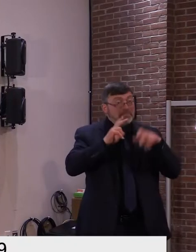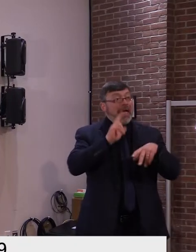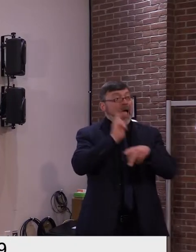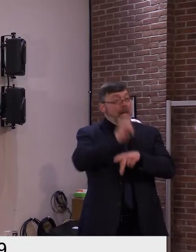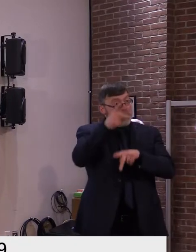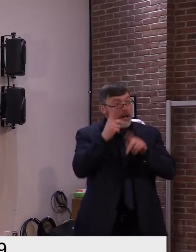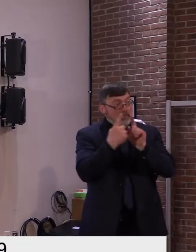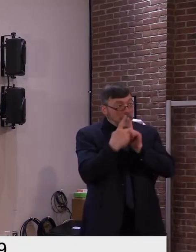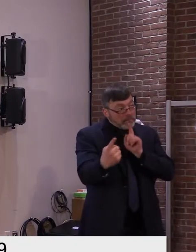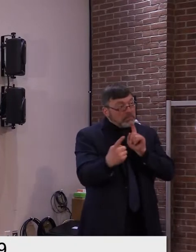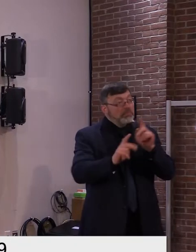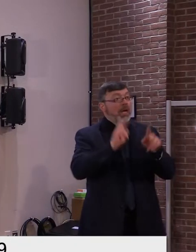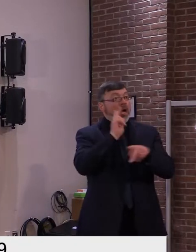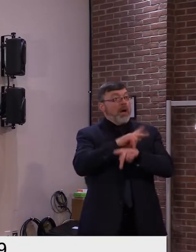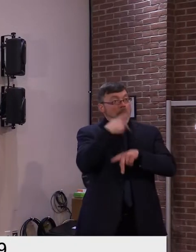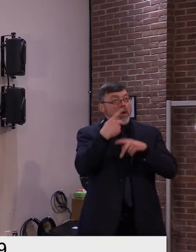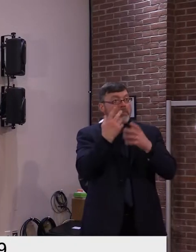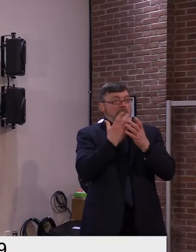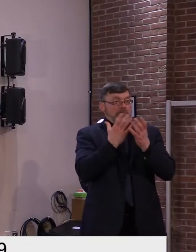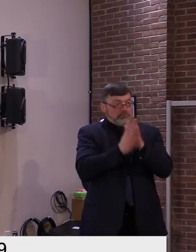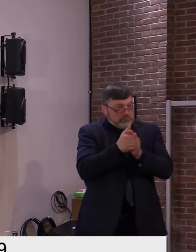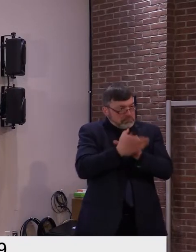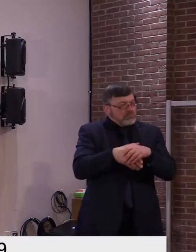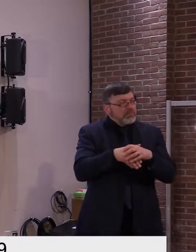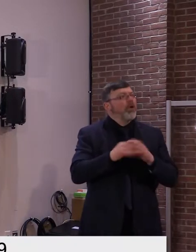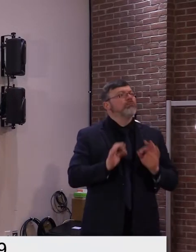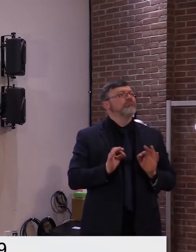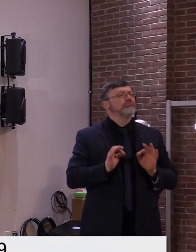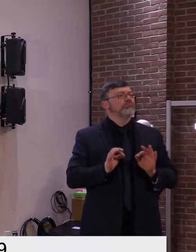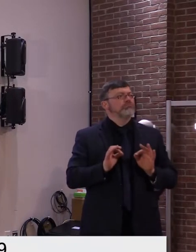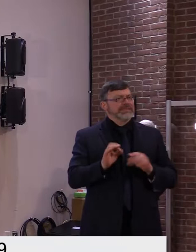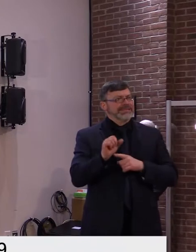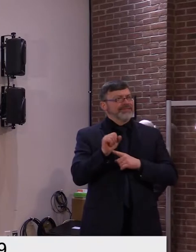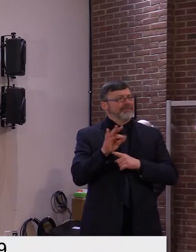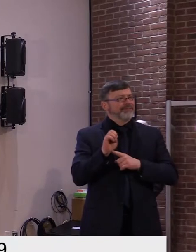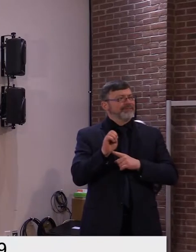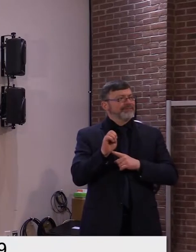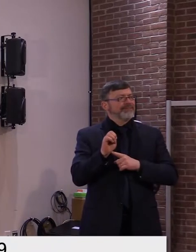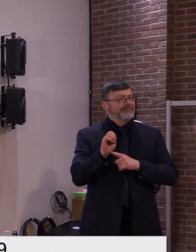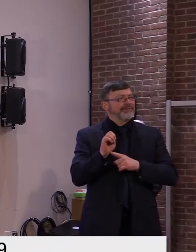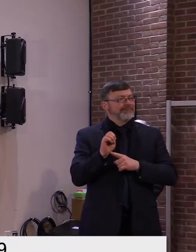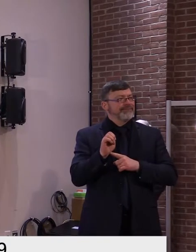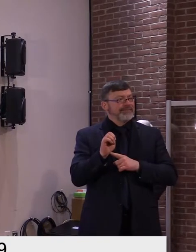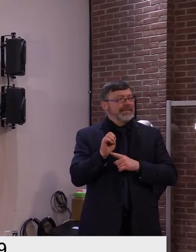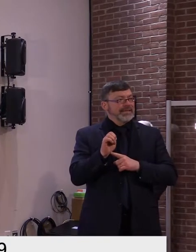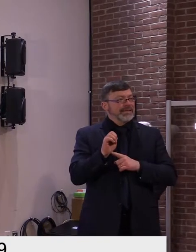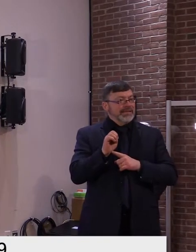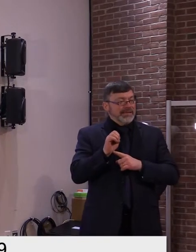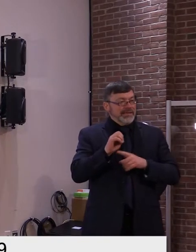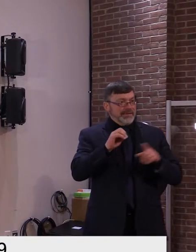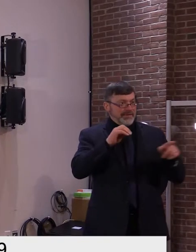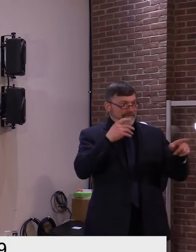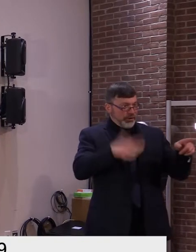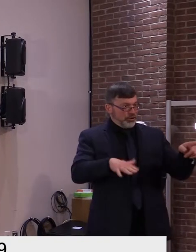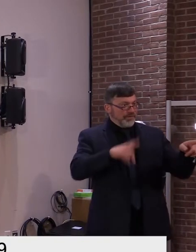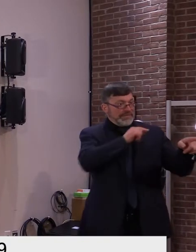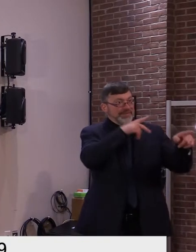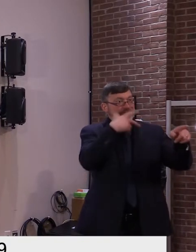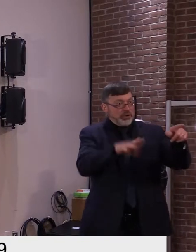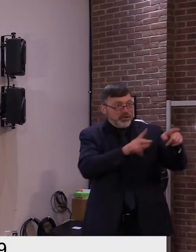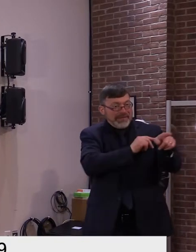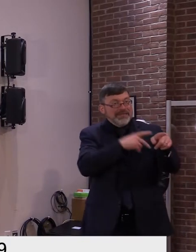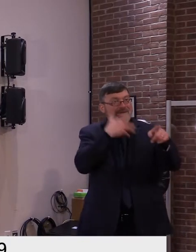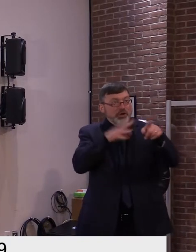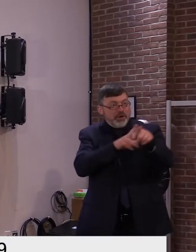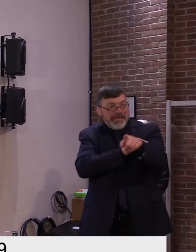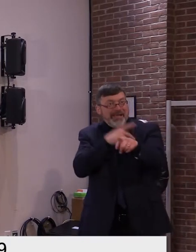together. Until we all have that chance we've been waiting for to protect ourselves and each other through vaccination.